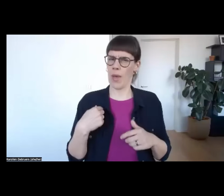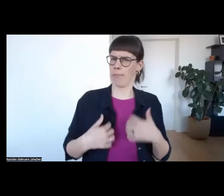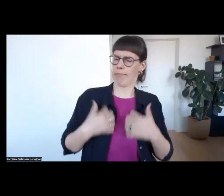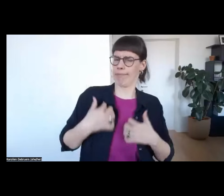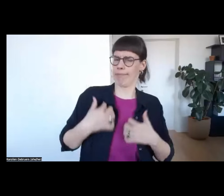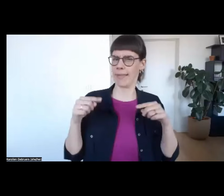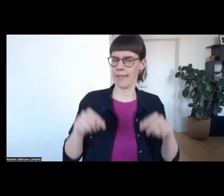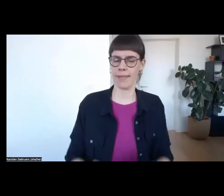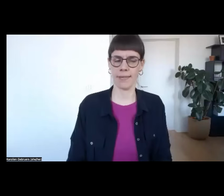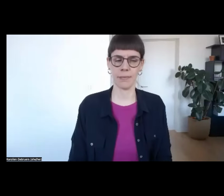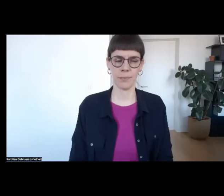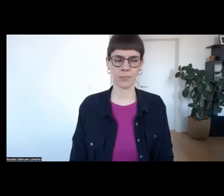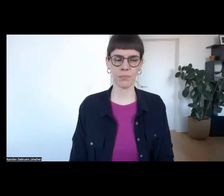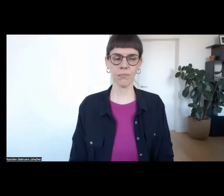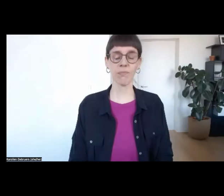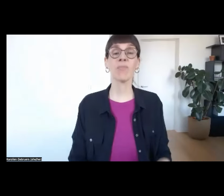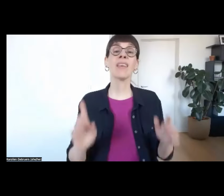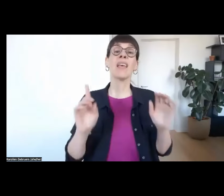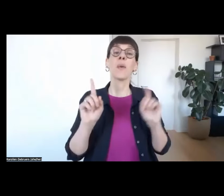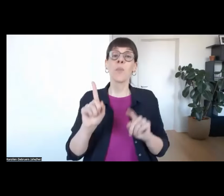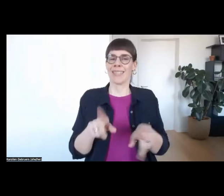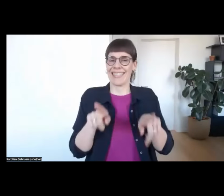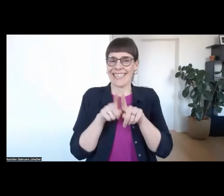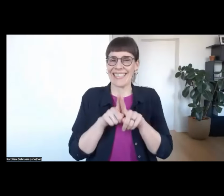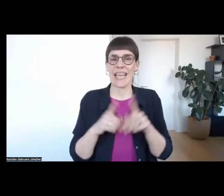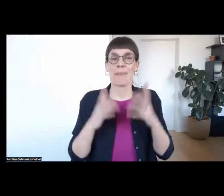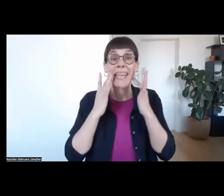disadvantage? So I'm curious to look at that.